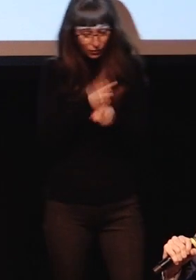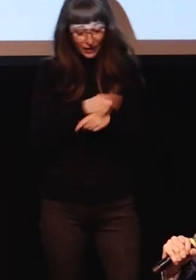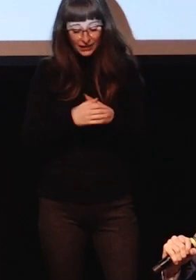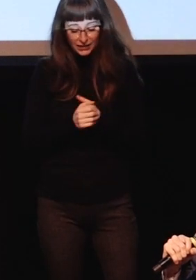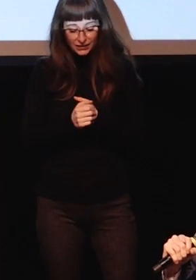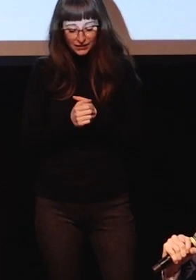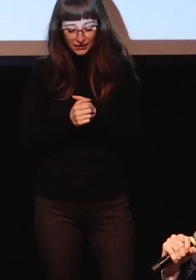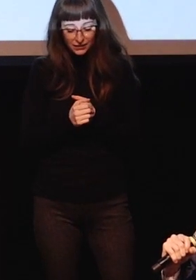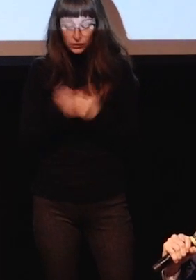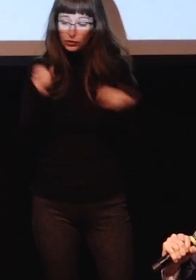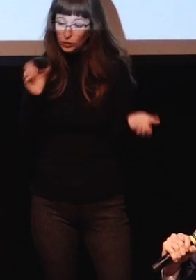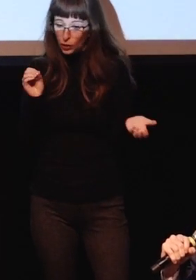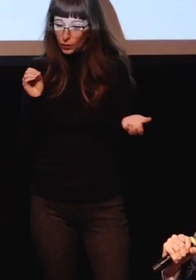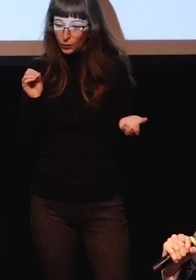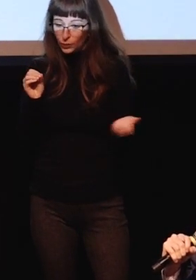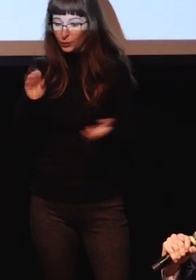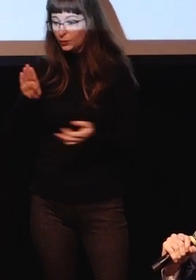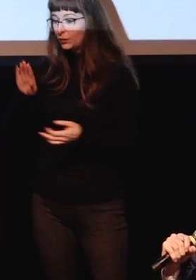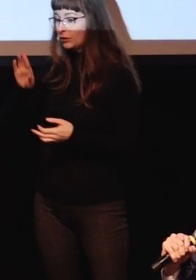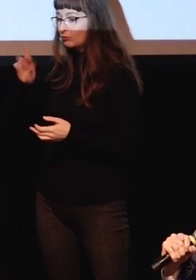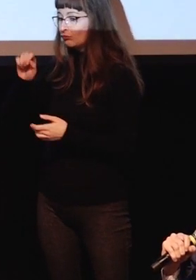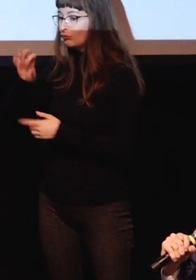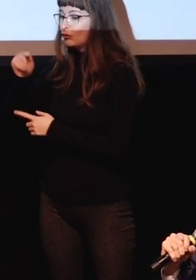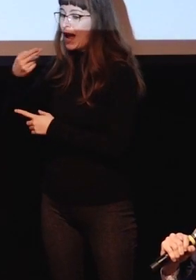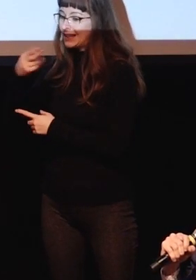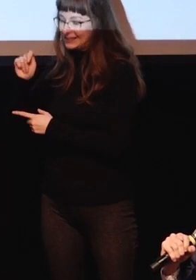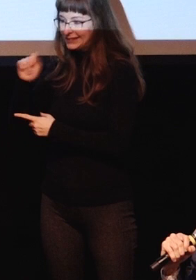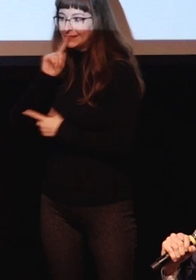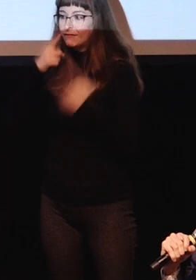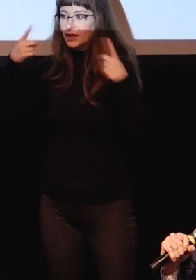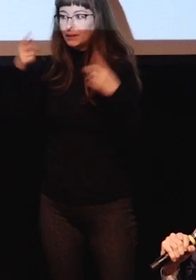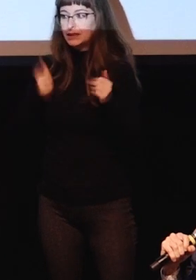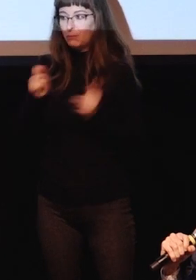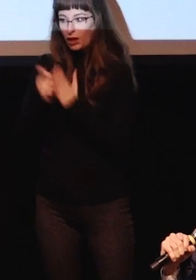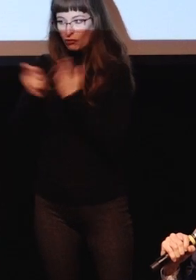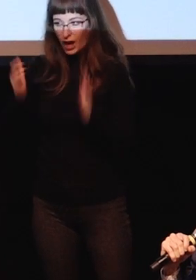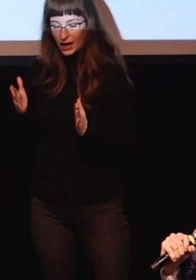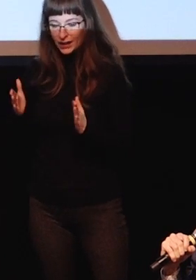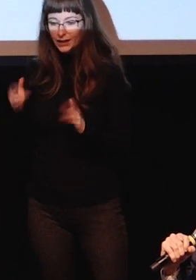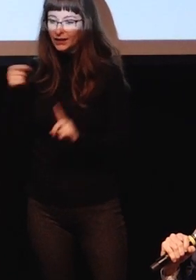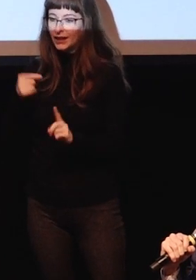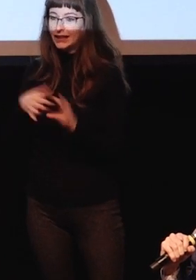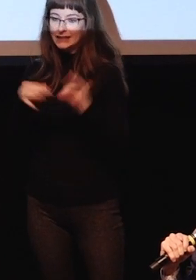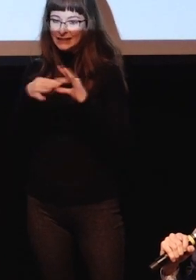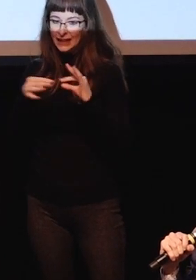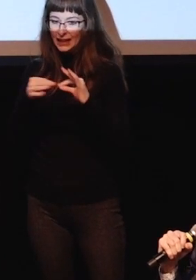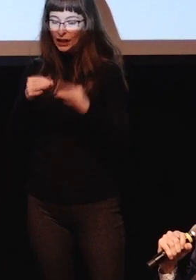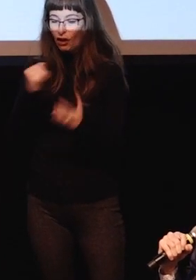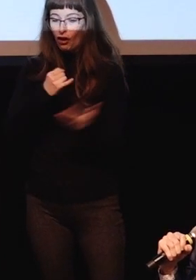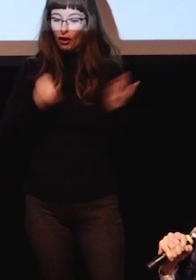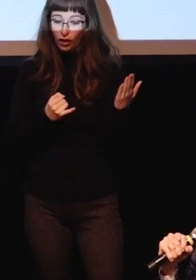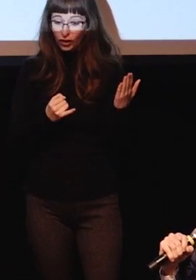So the industry. Bertolt Brecht is a very famous playwright, who said that art is not a mirror held